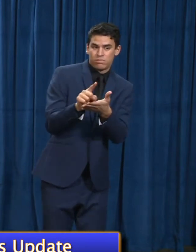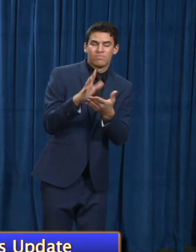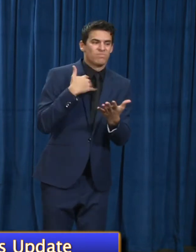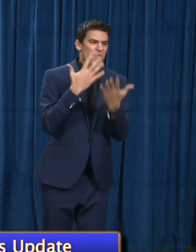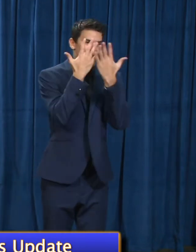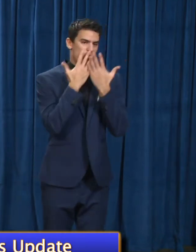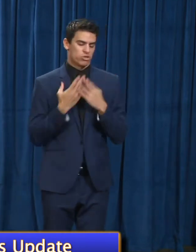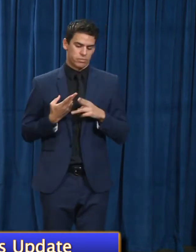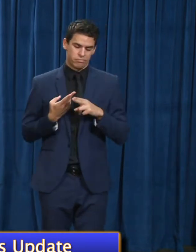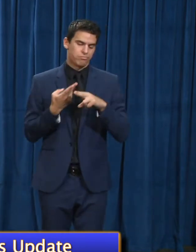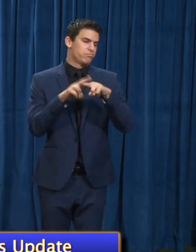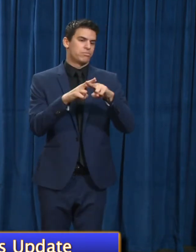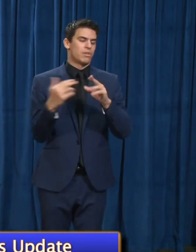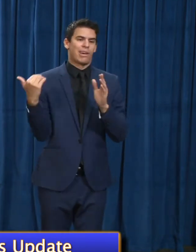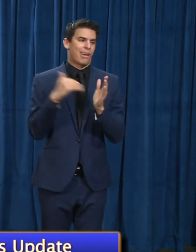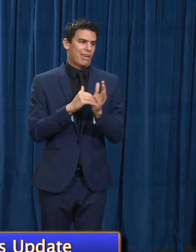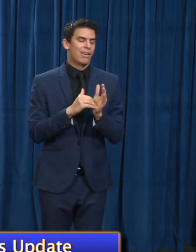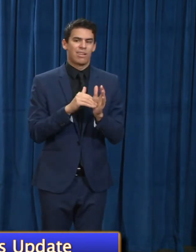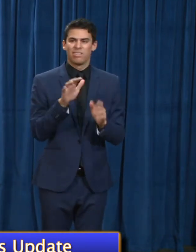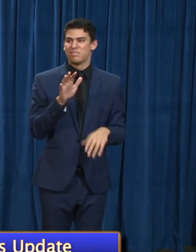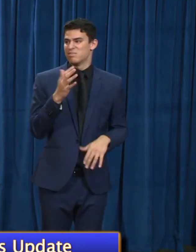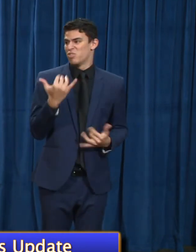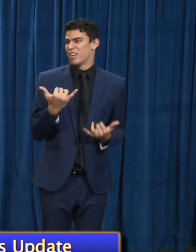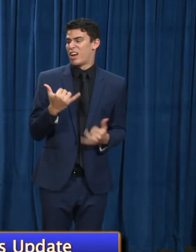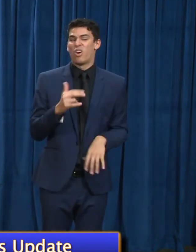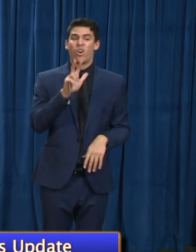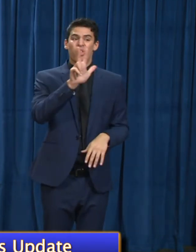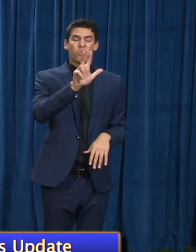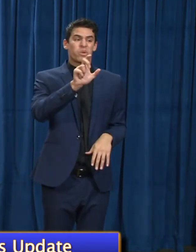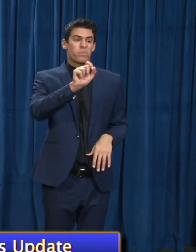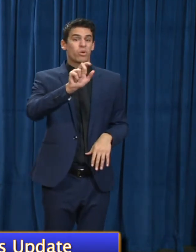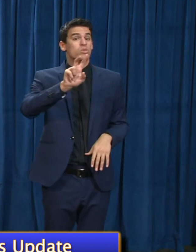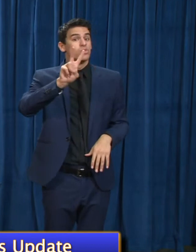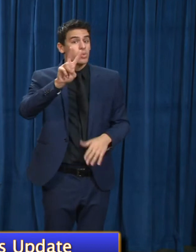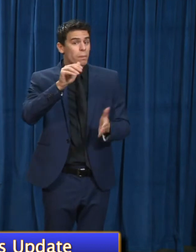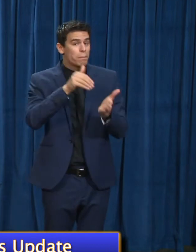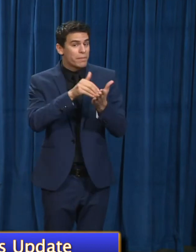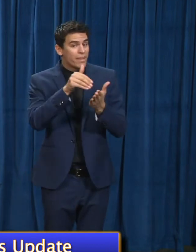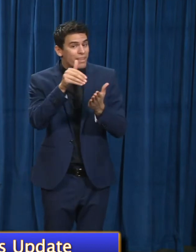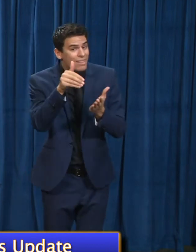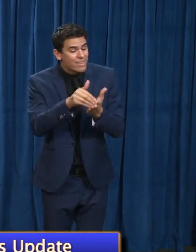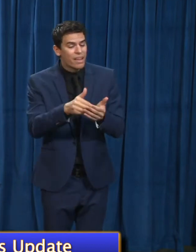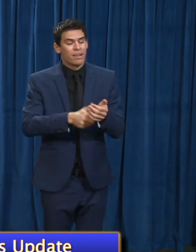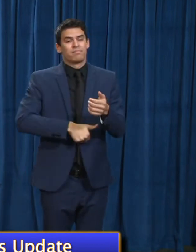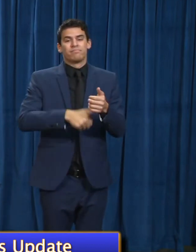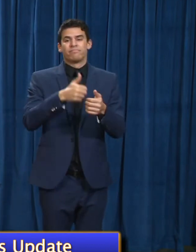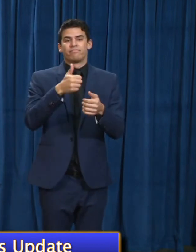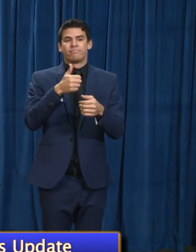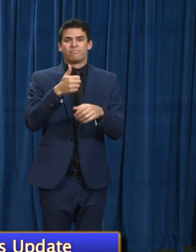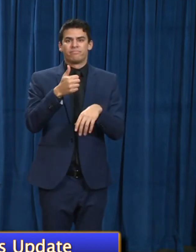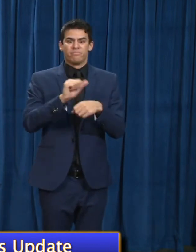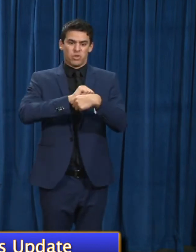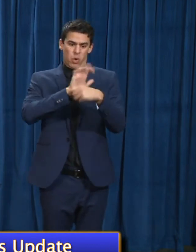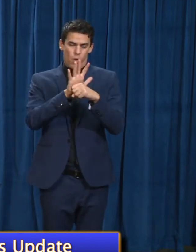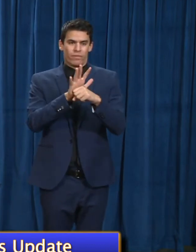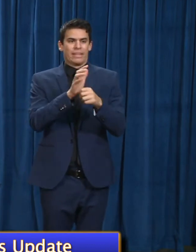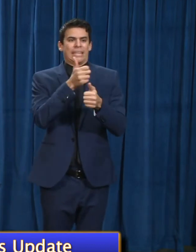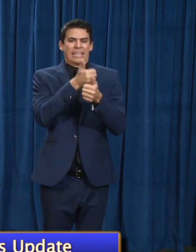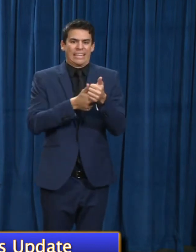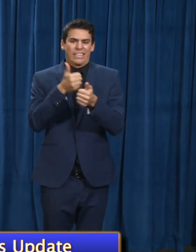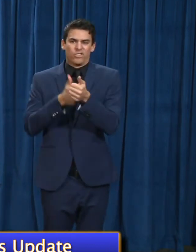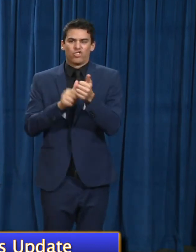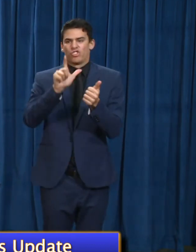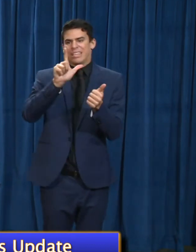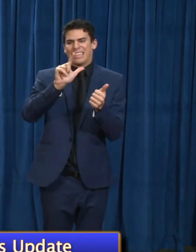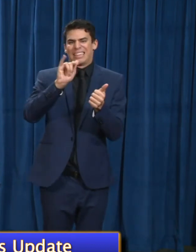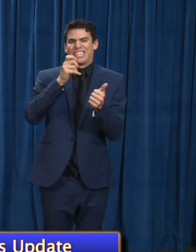has spiked up as high as 3.2 million gene copies of the virus per liter.